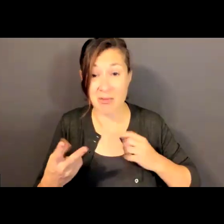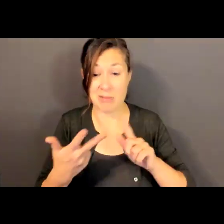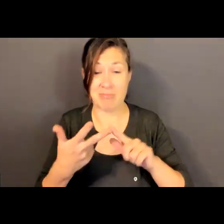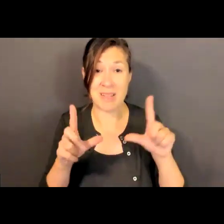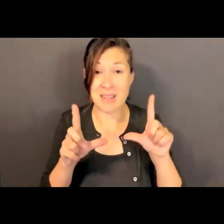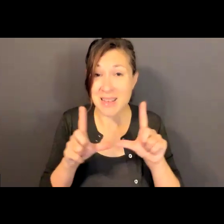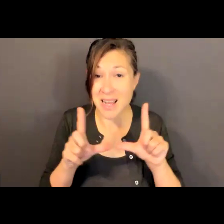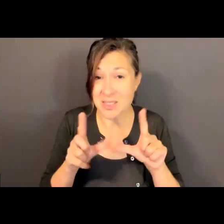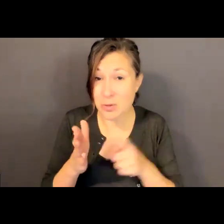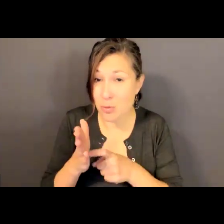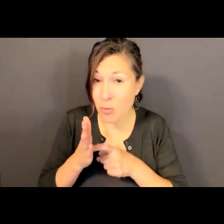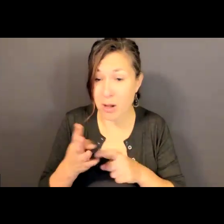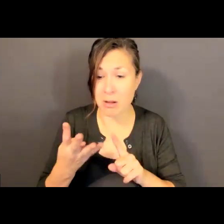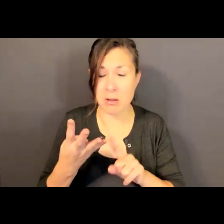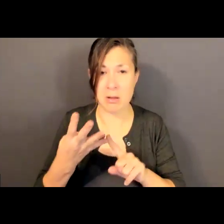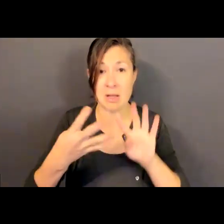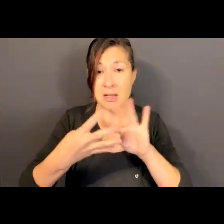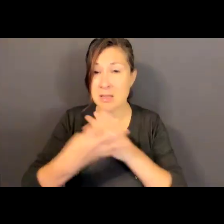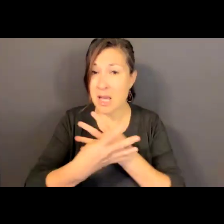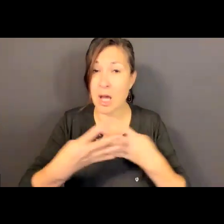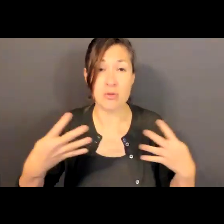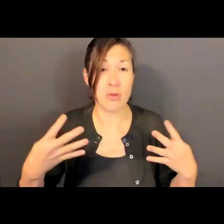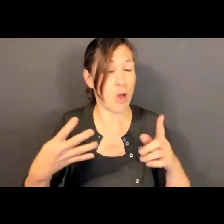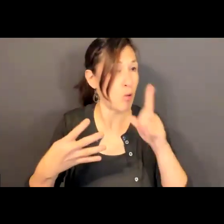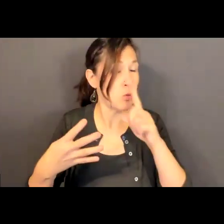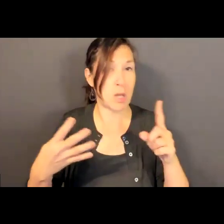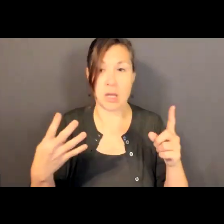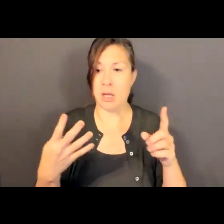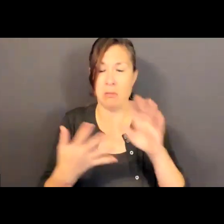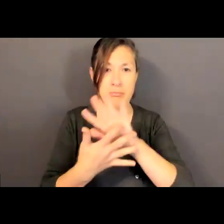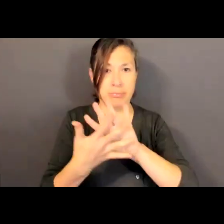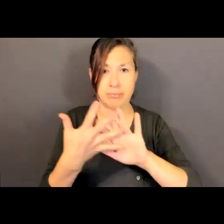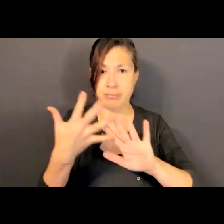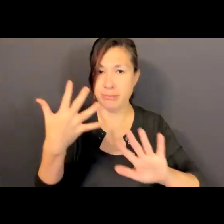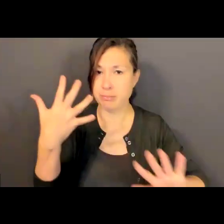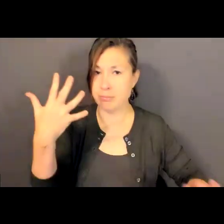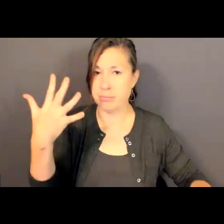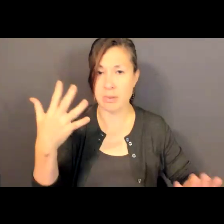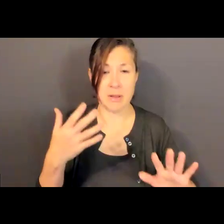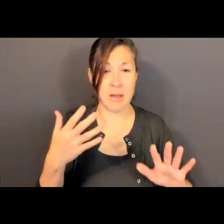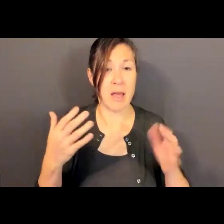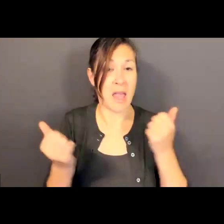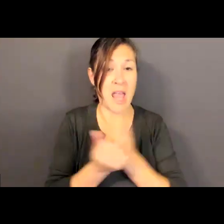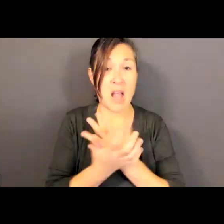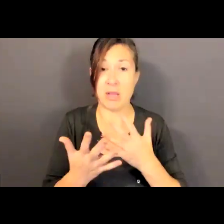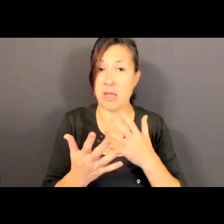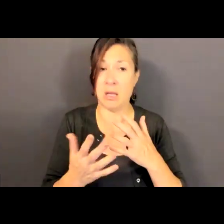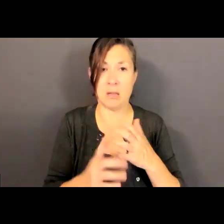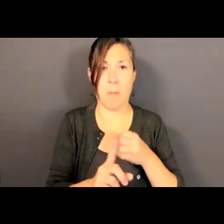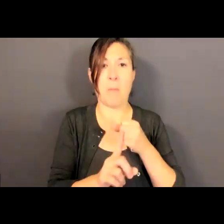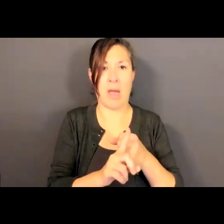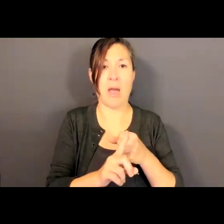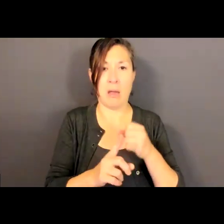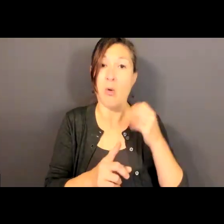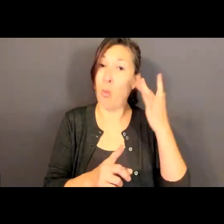the schedule, every facet of a school is impacted by how we're thinking about mass